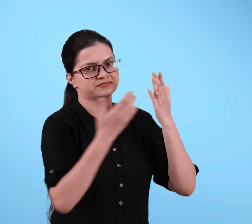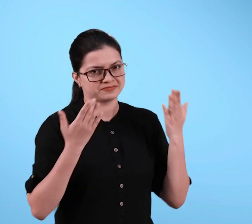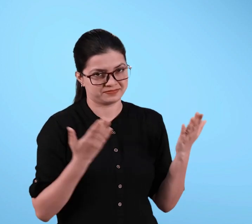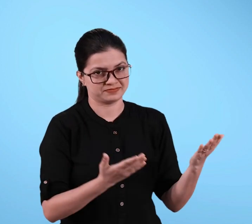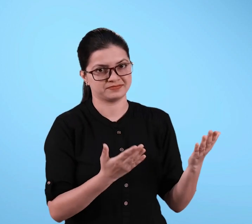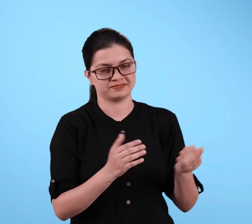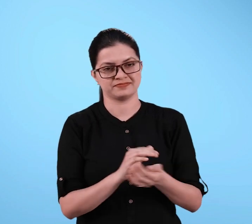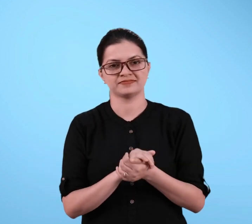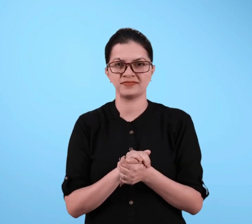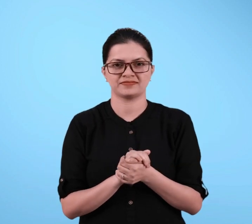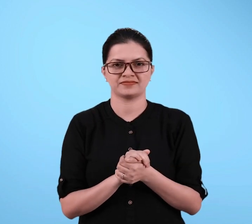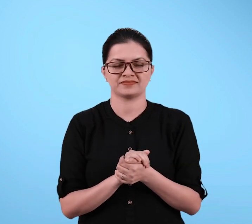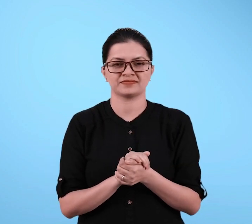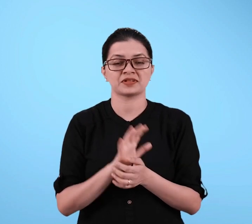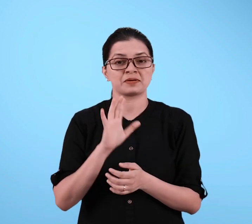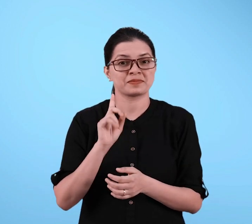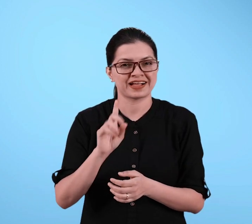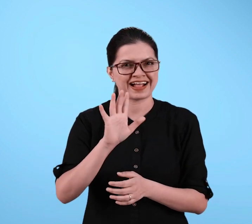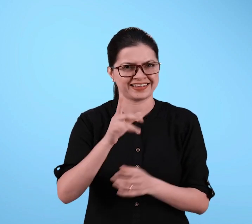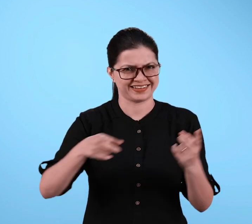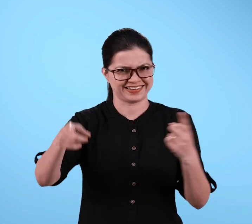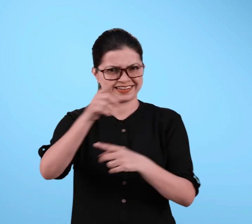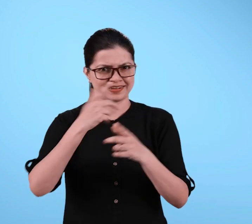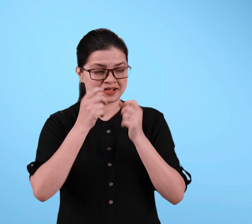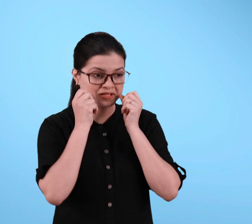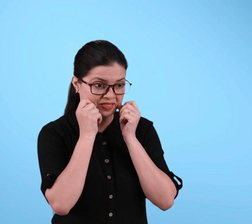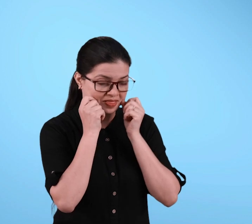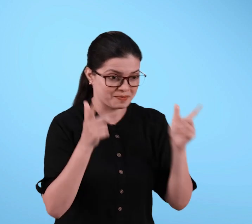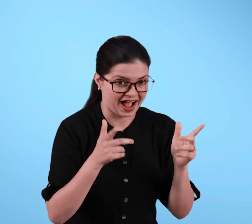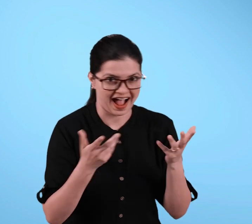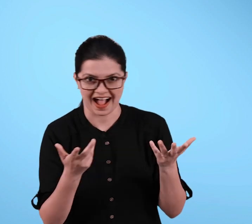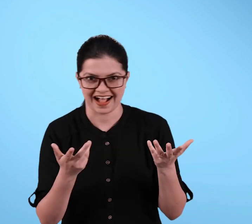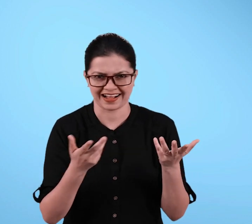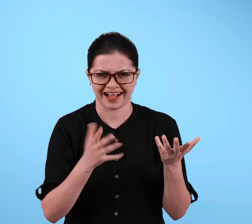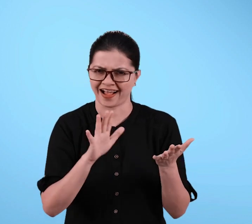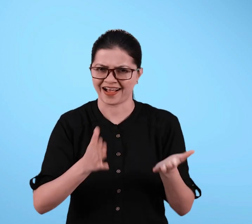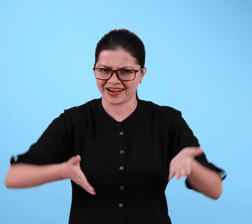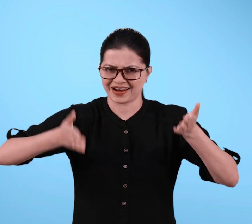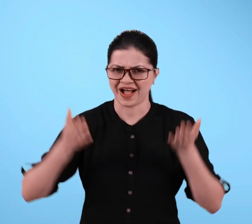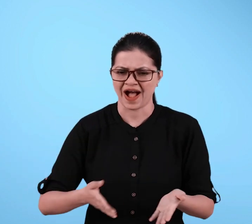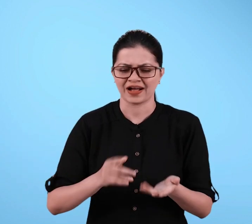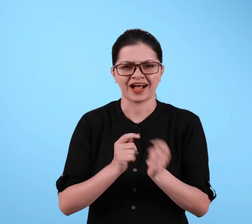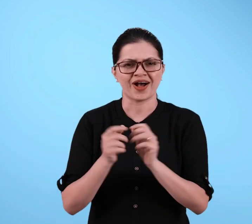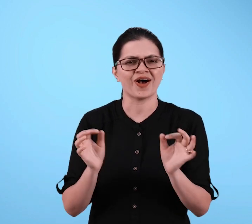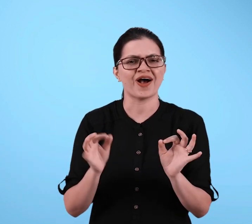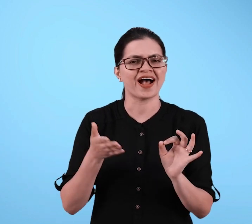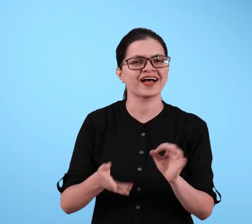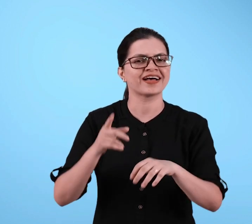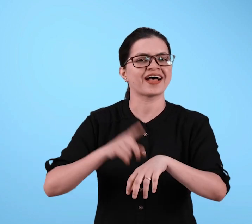Start. But But is it not Start. amazing that even today, sari, dhoti, lungi, or